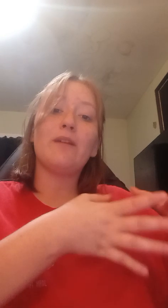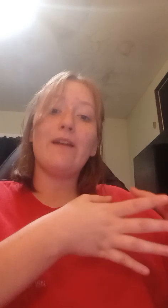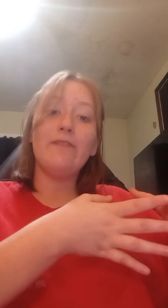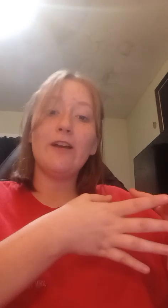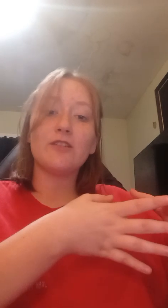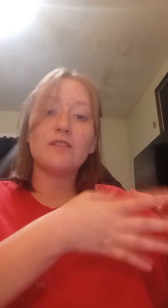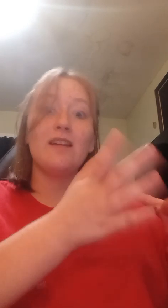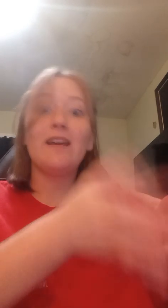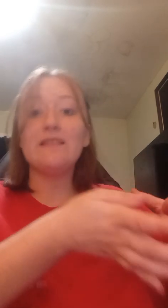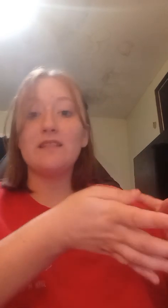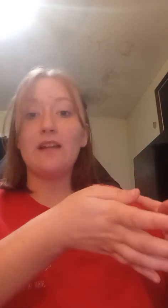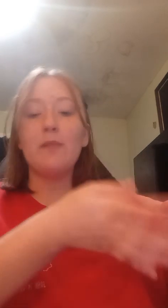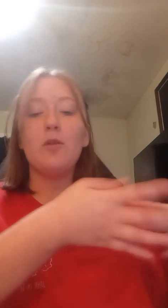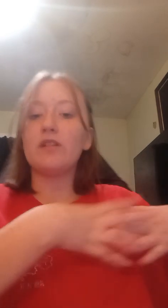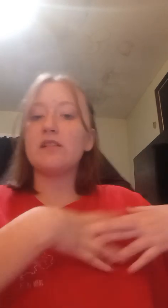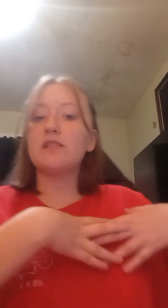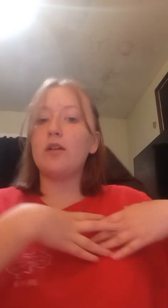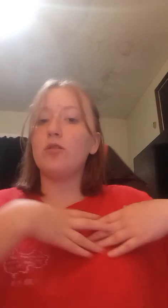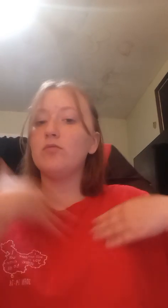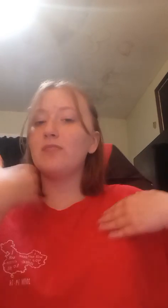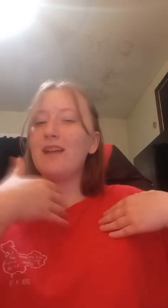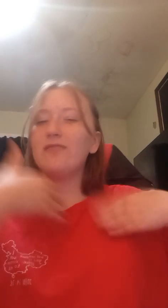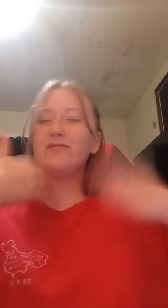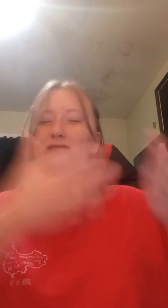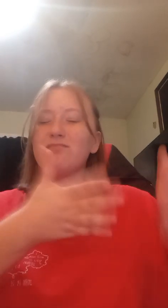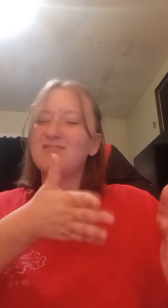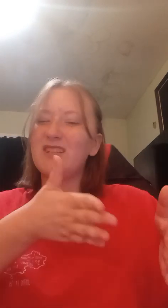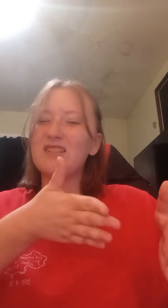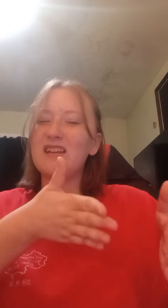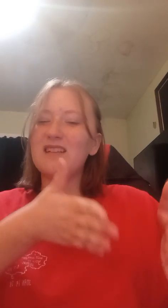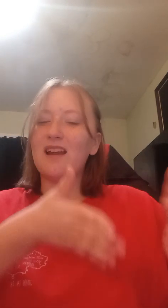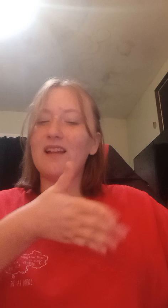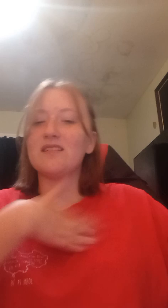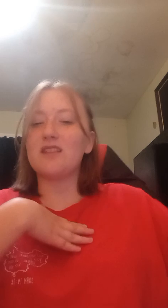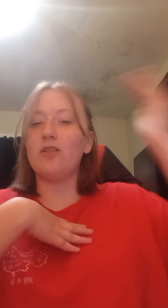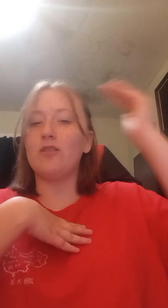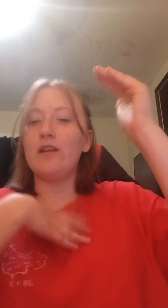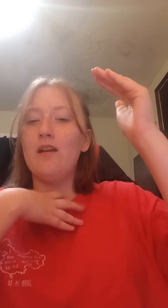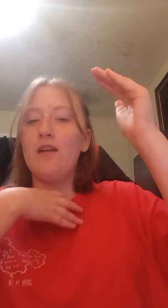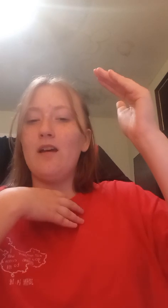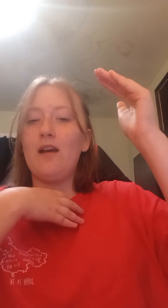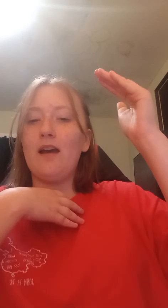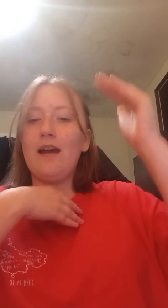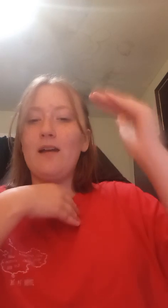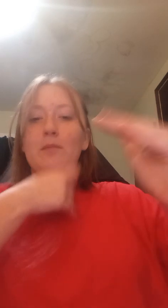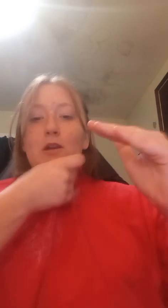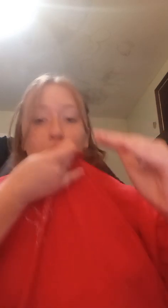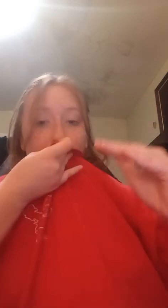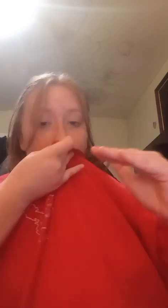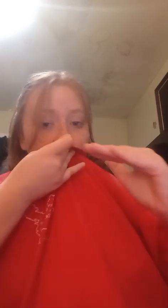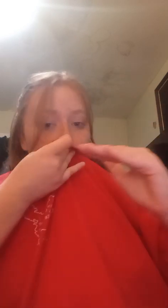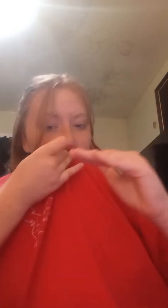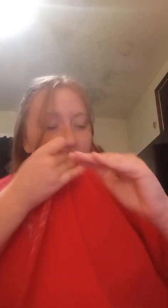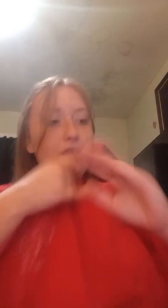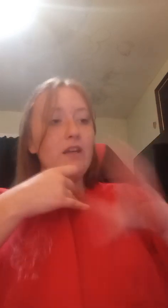factors, hence the name, on a scale, there's a test kind of like the scale of high, middle, and low, each of